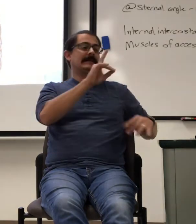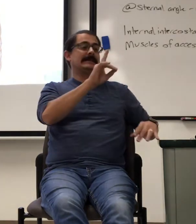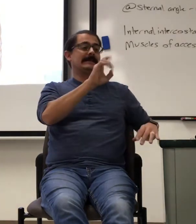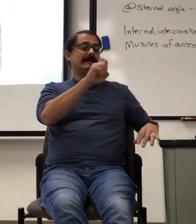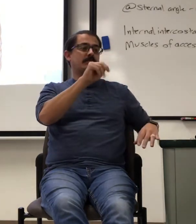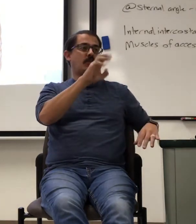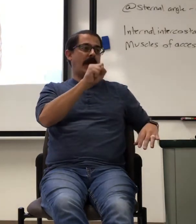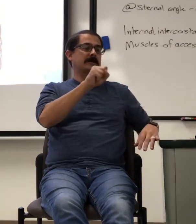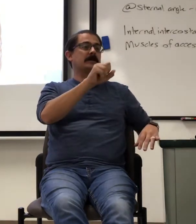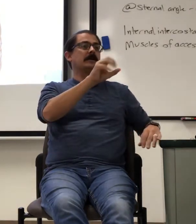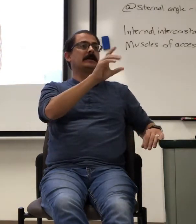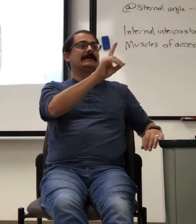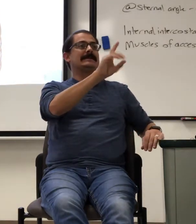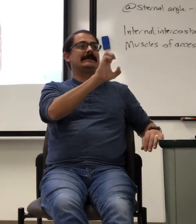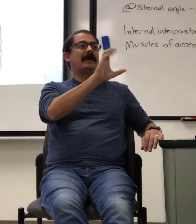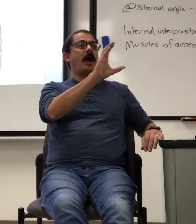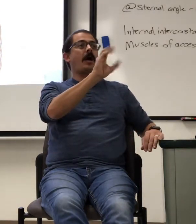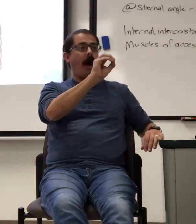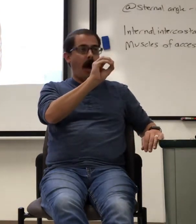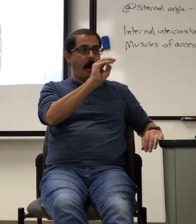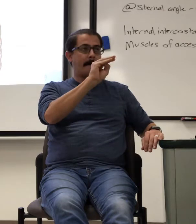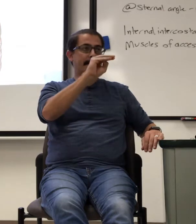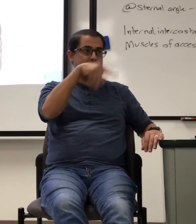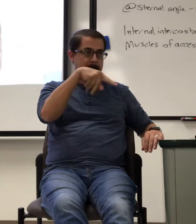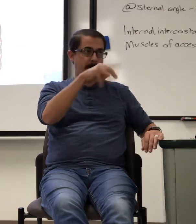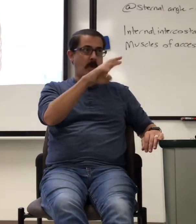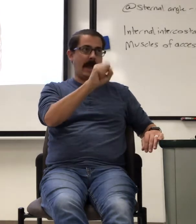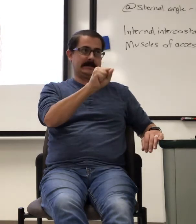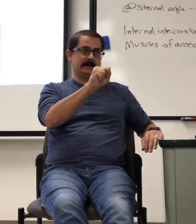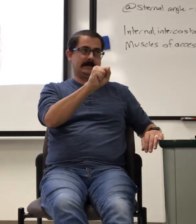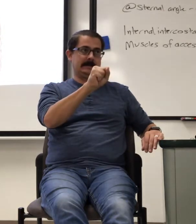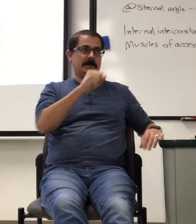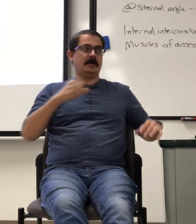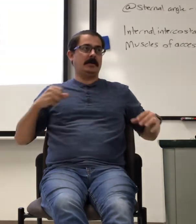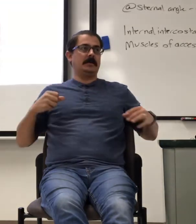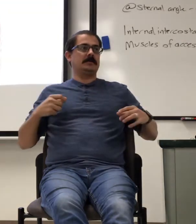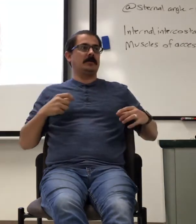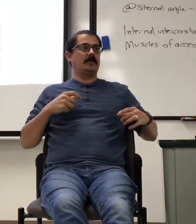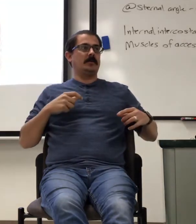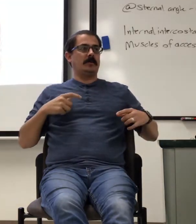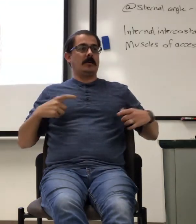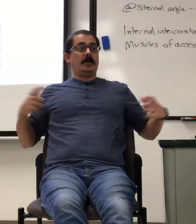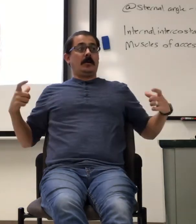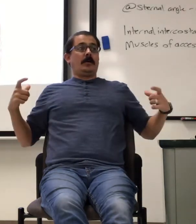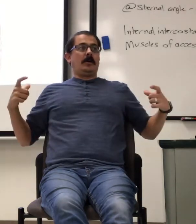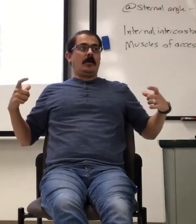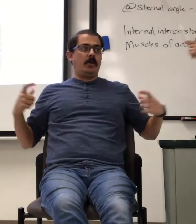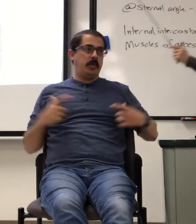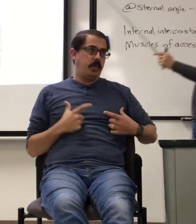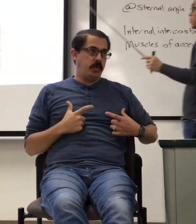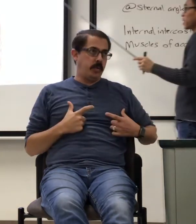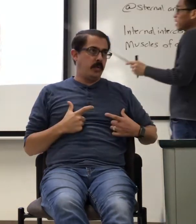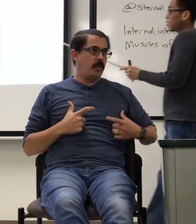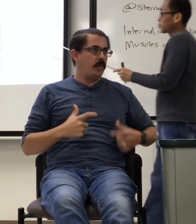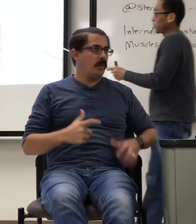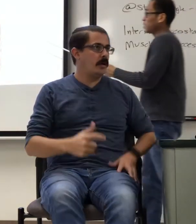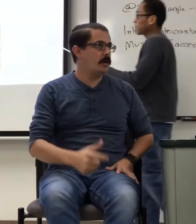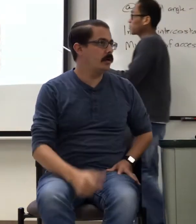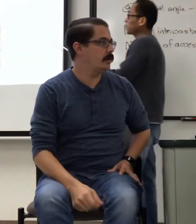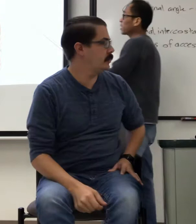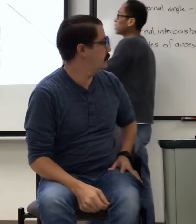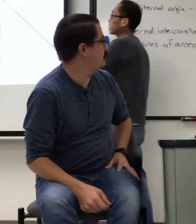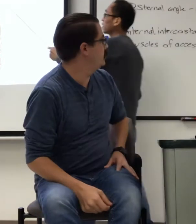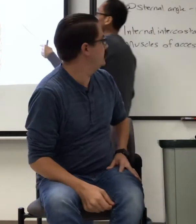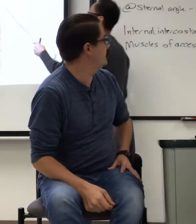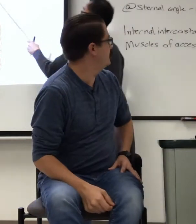On this picture I have, like for example, at the top, look at those neck muscles called the scalenes. They attach to the top two ribs, so they can help breathe a